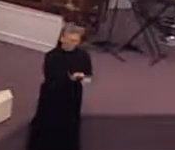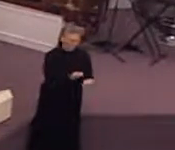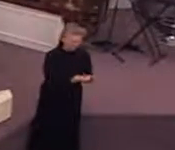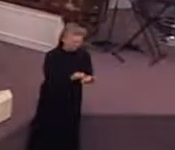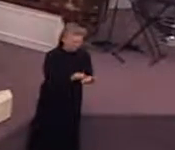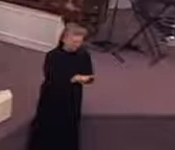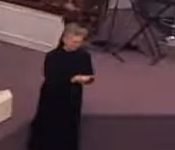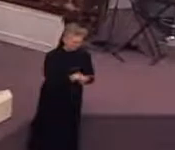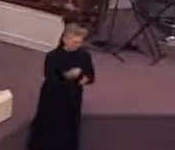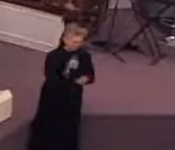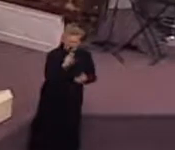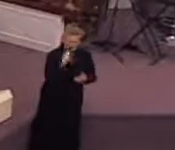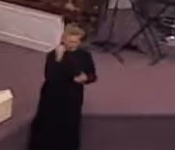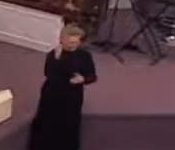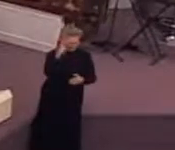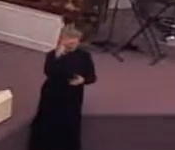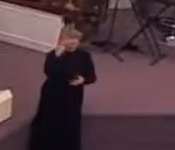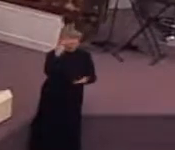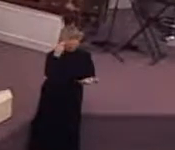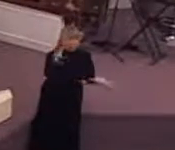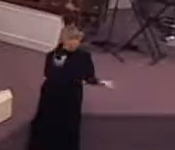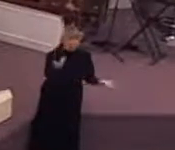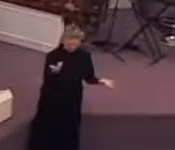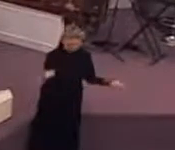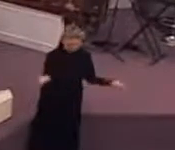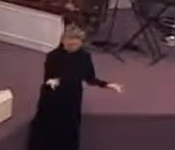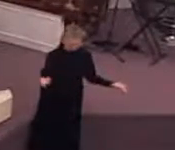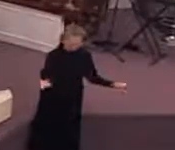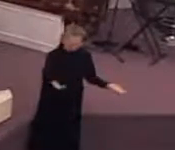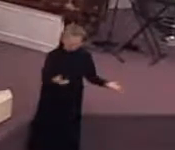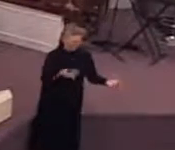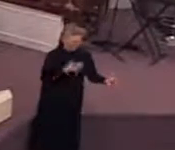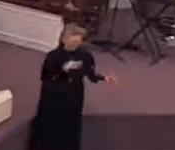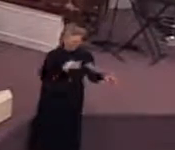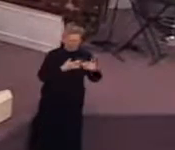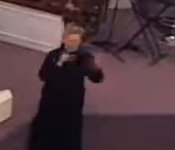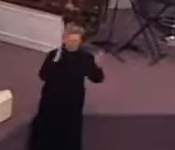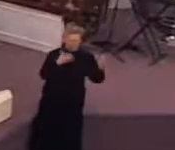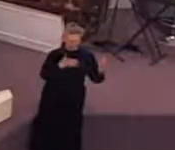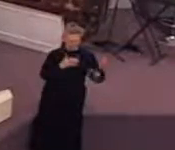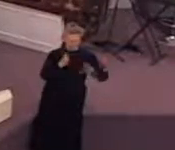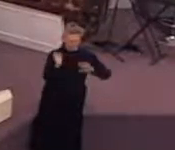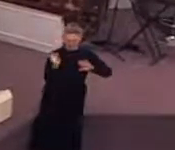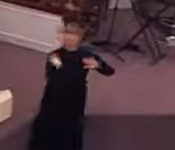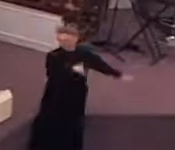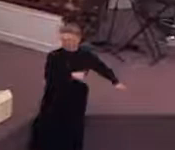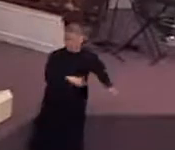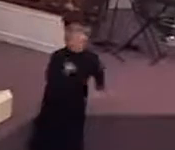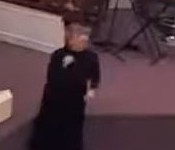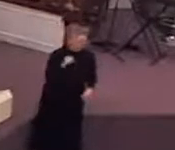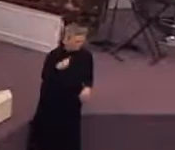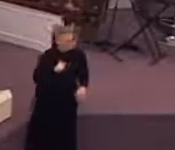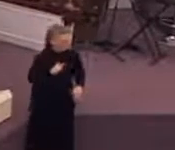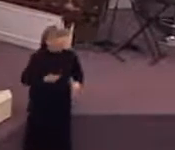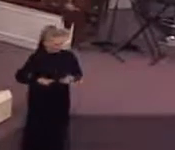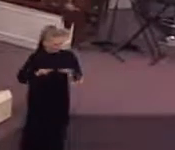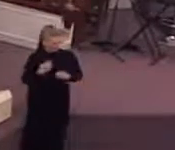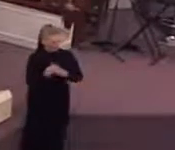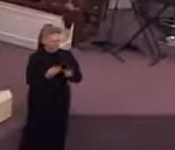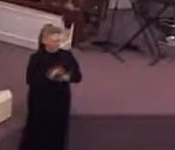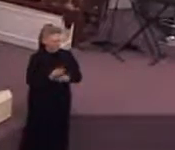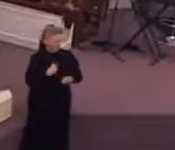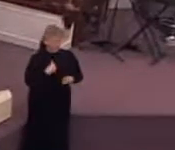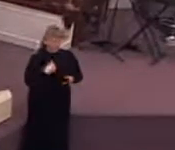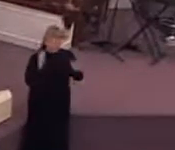I'm not worried about politics. Those things don't concern me tonight. Amen. Yes, we're living in this world. What